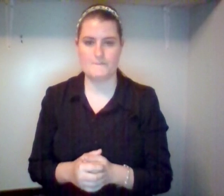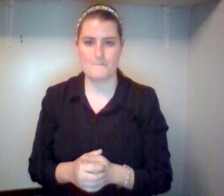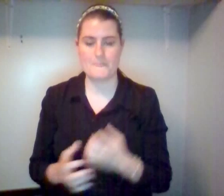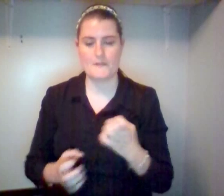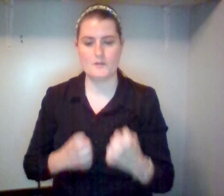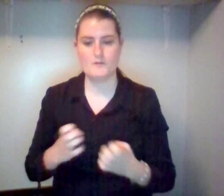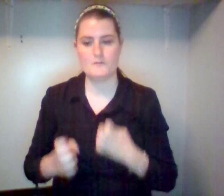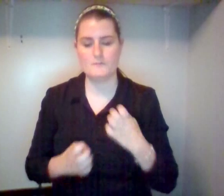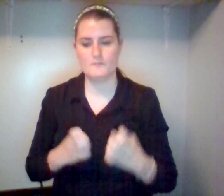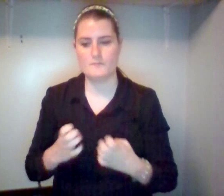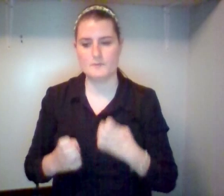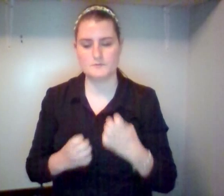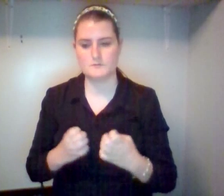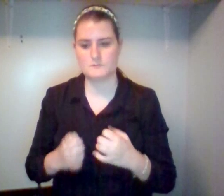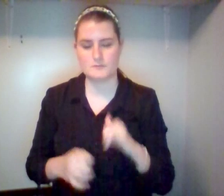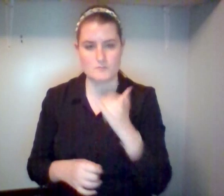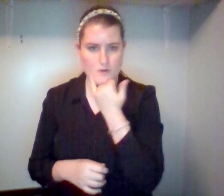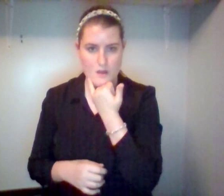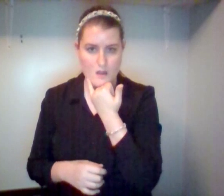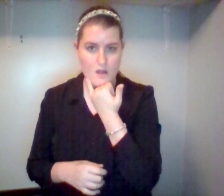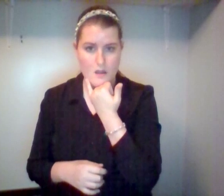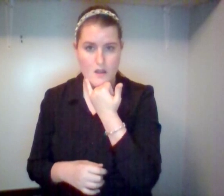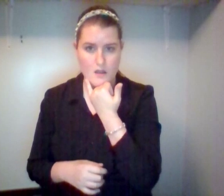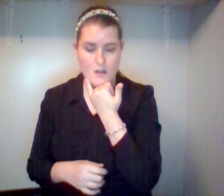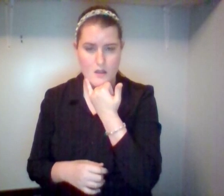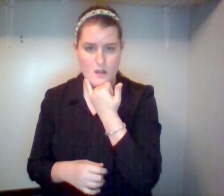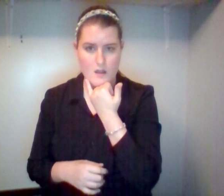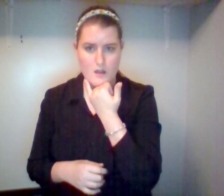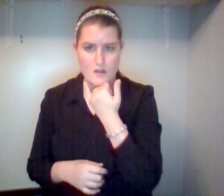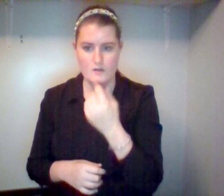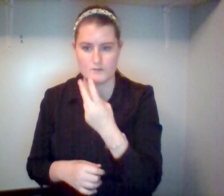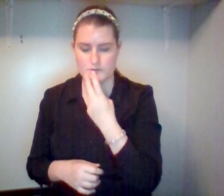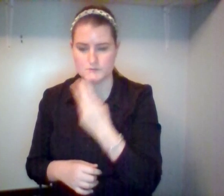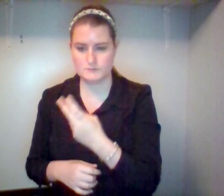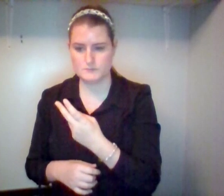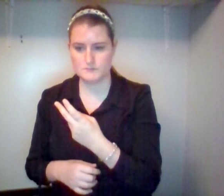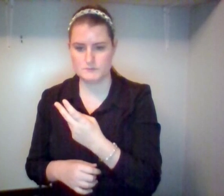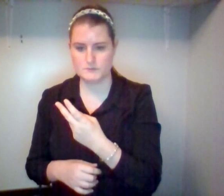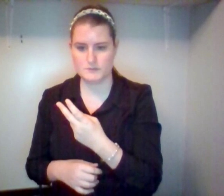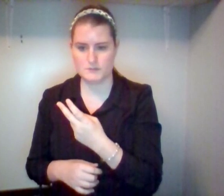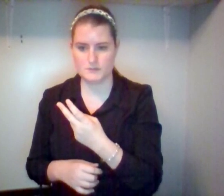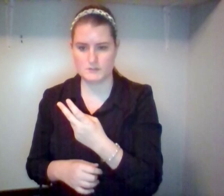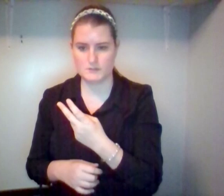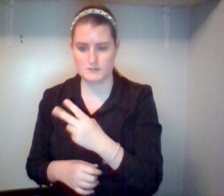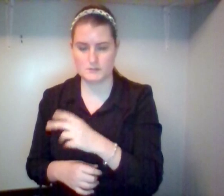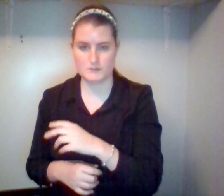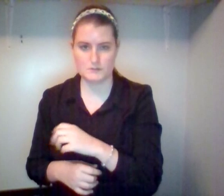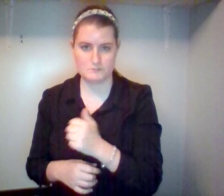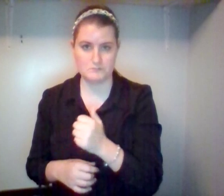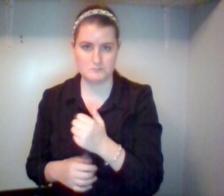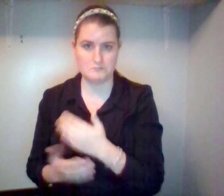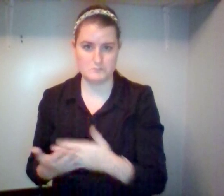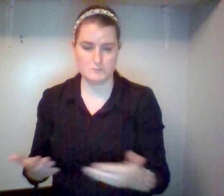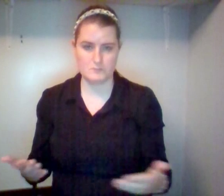might be mistaken by responding to something you're misapprehending. And to discern whether that's the case or